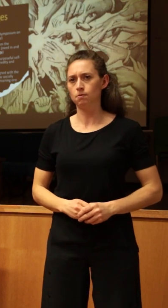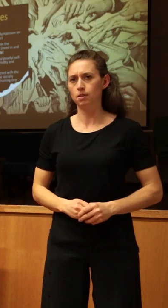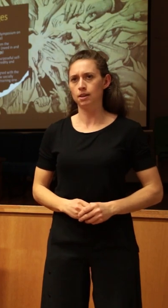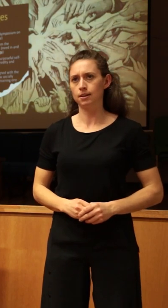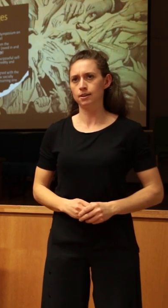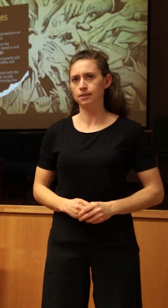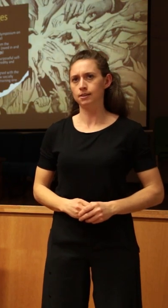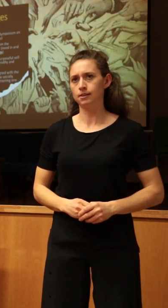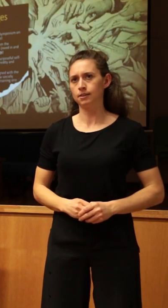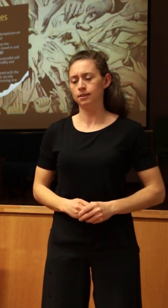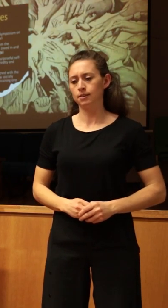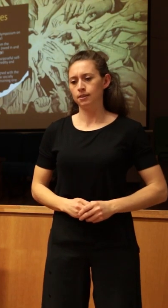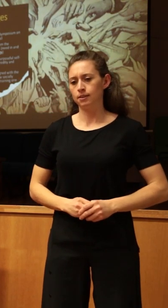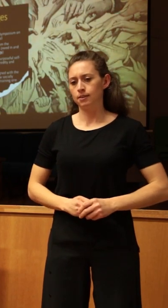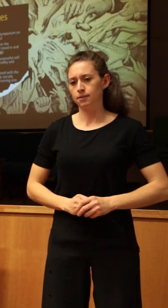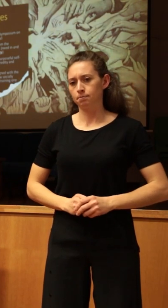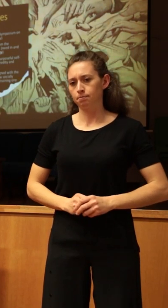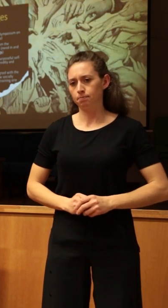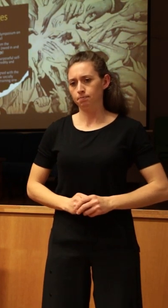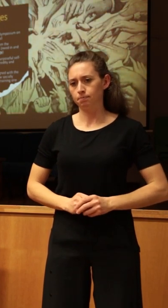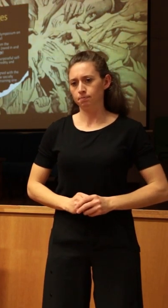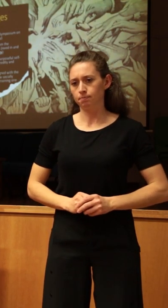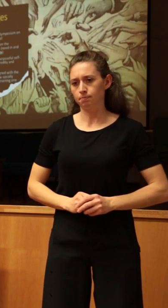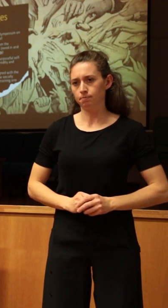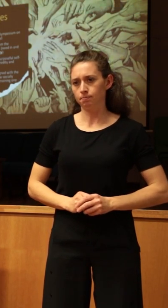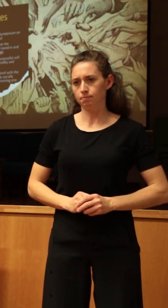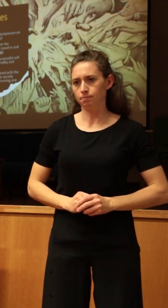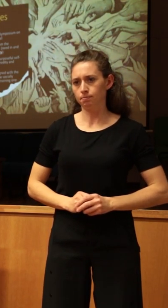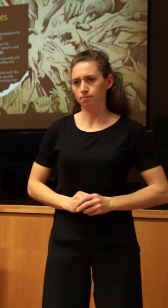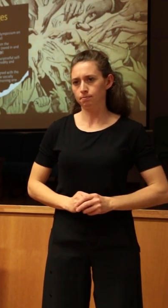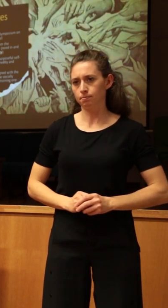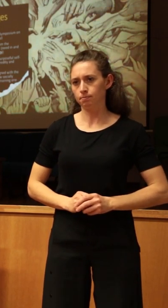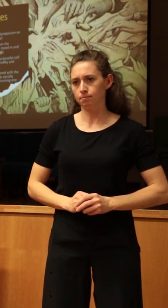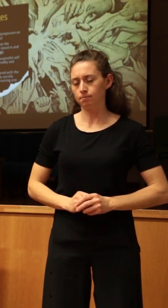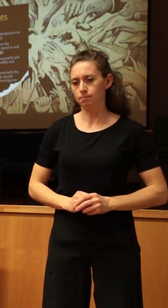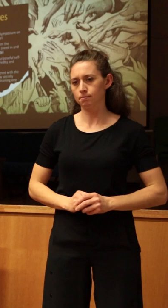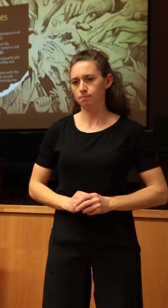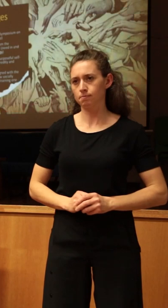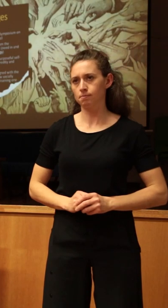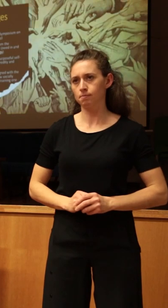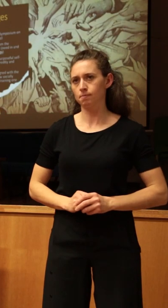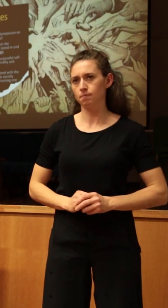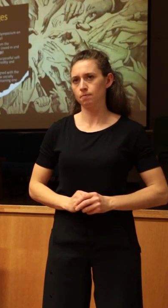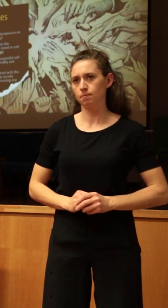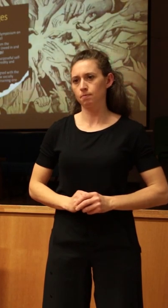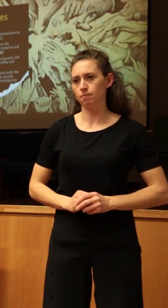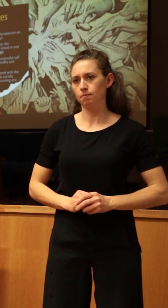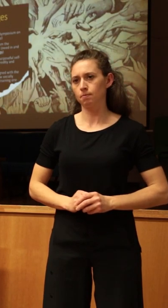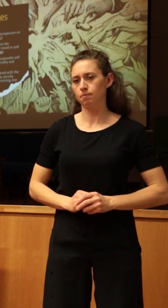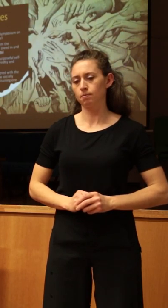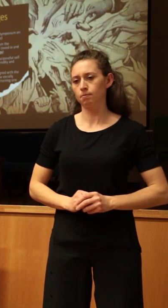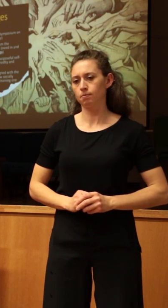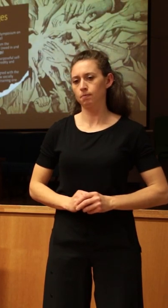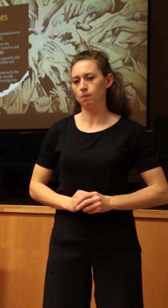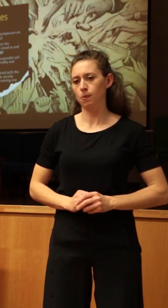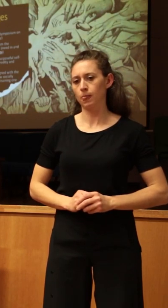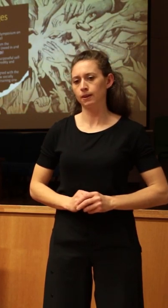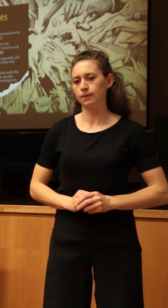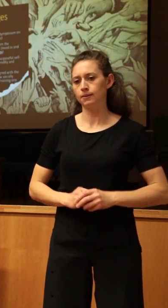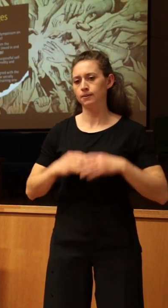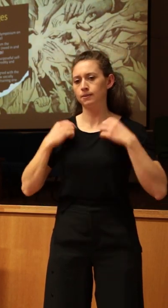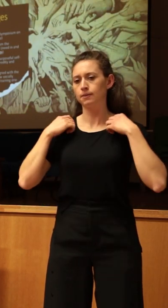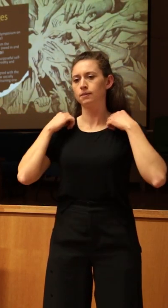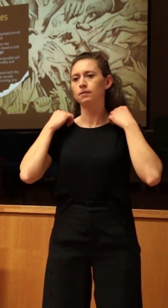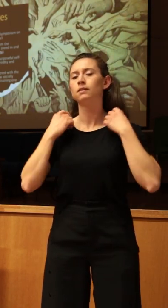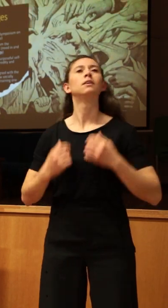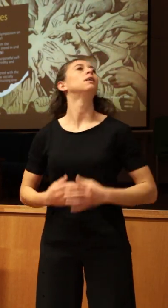The striving for aggression drive was not a good answer to the maladies of